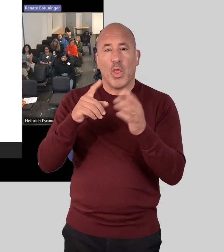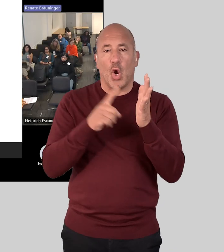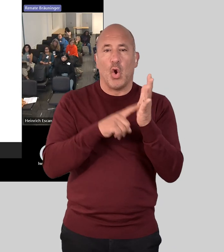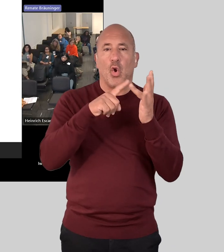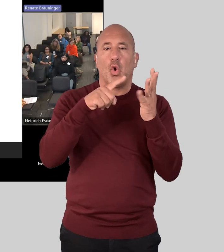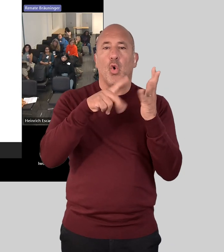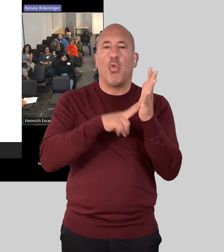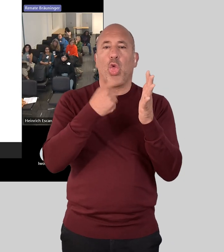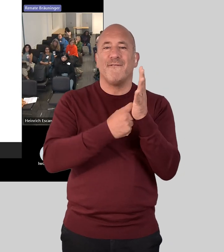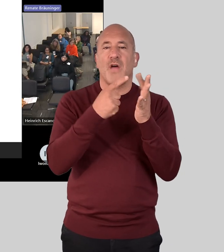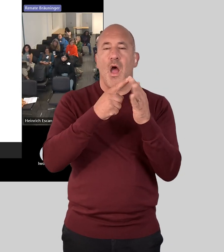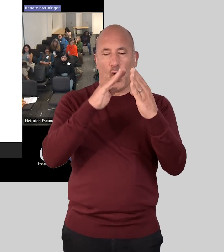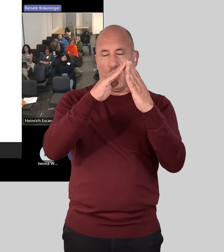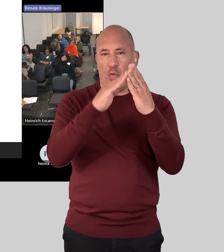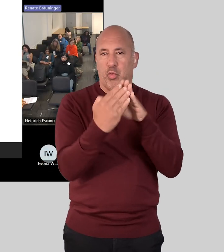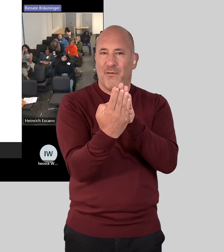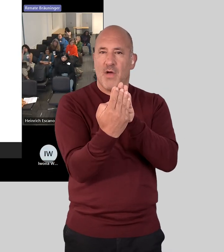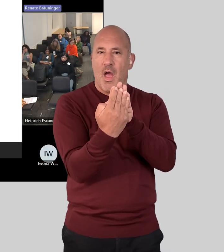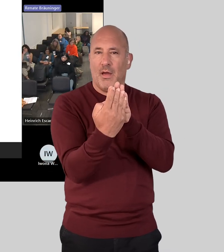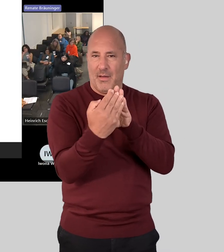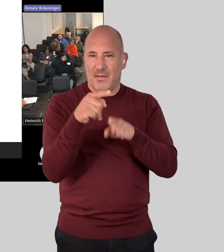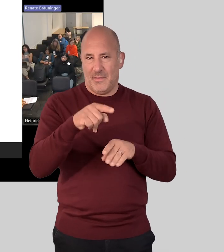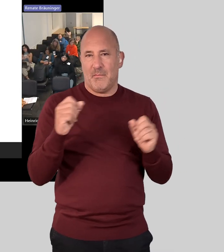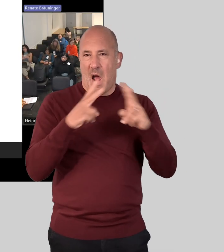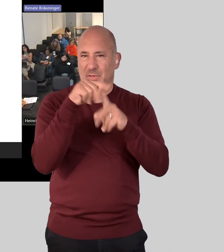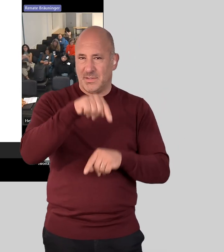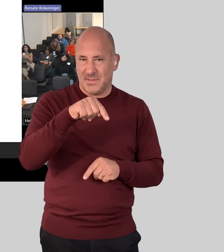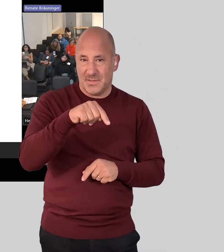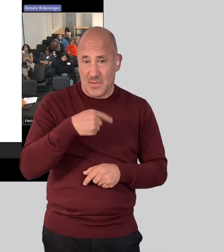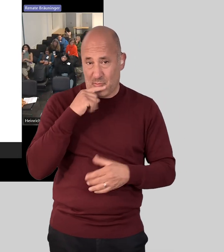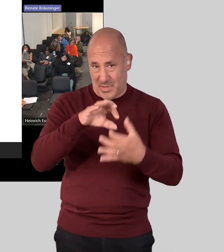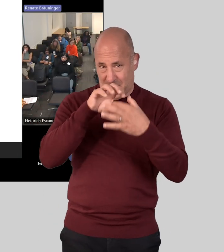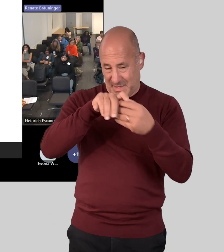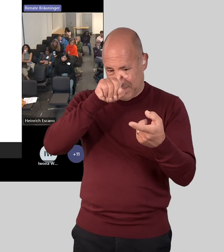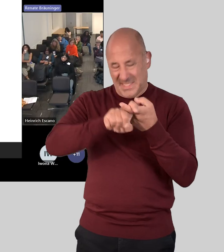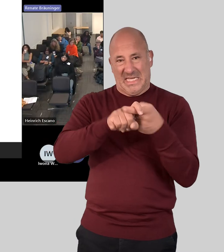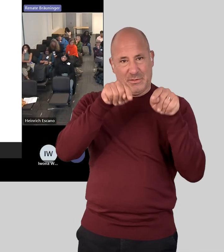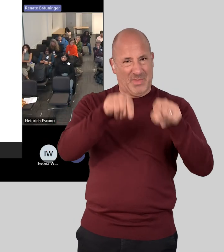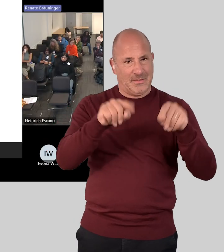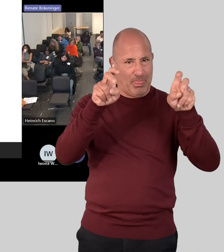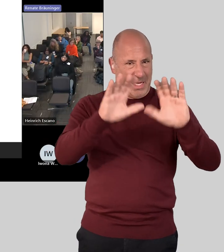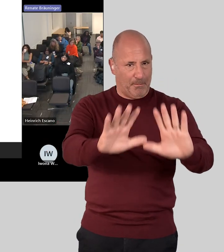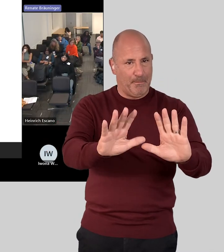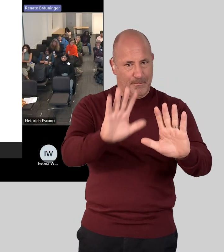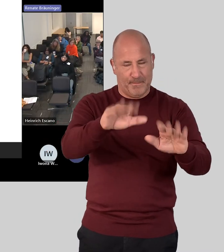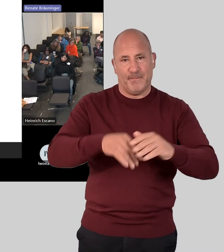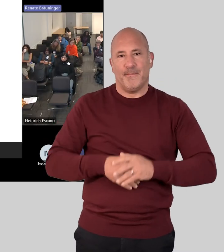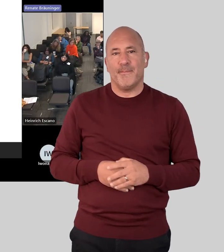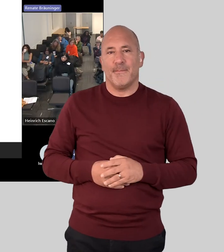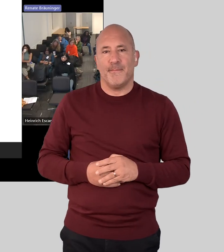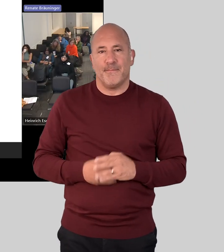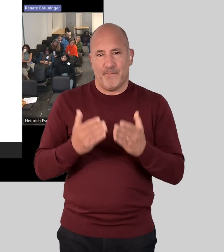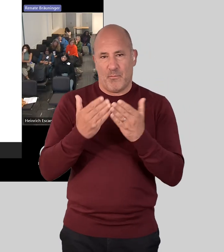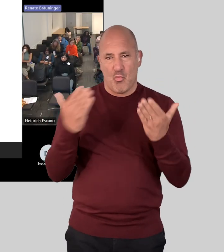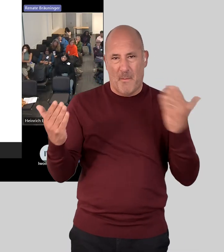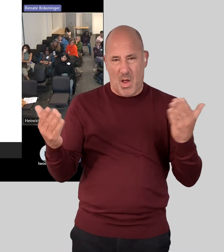countdown video, which came out in 2011. And the other example will be their engagement with the Louvre. So